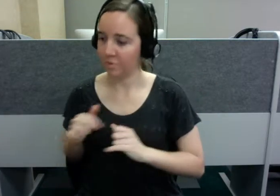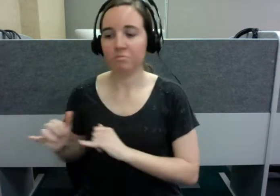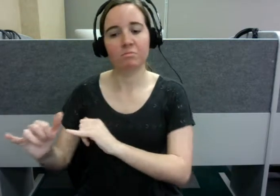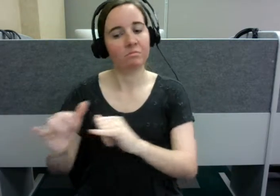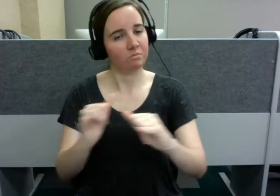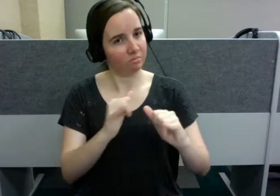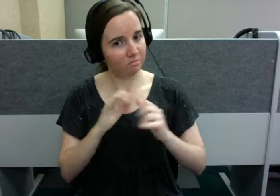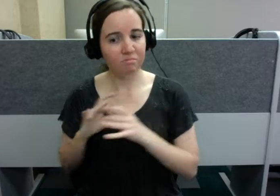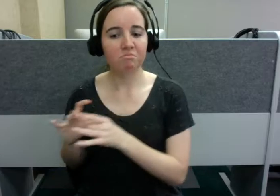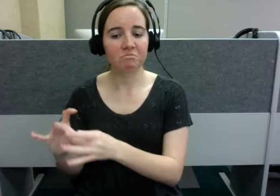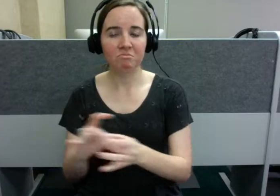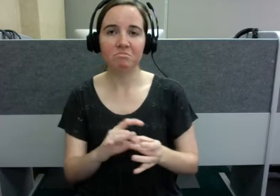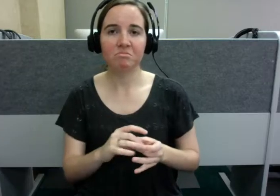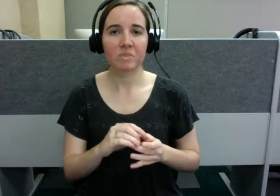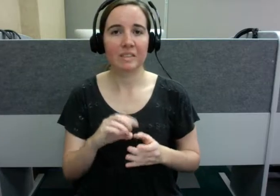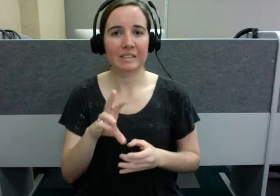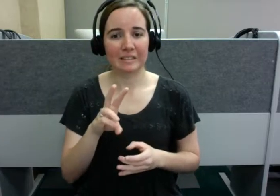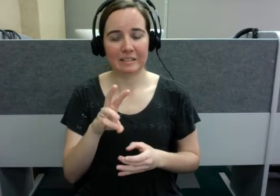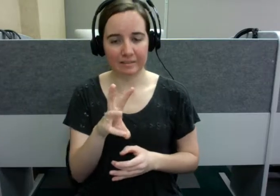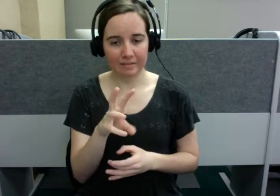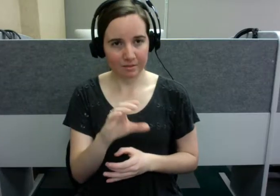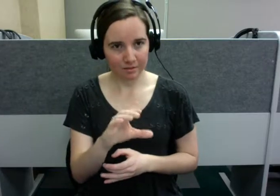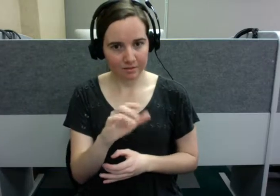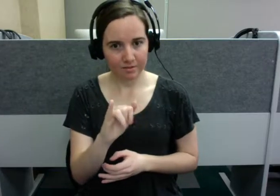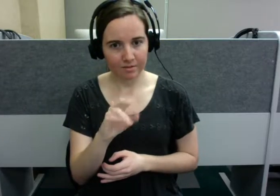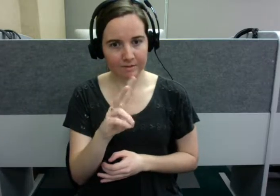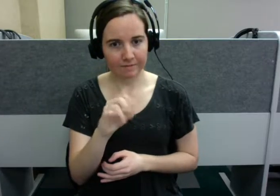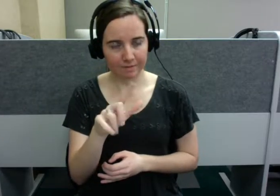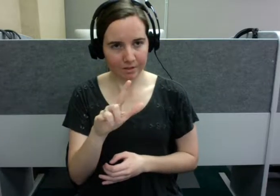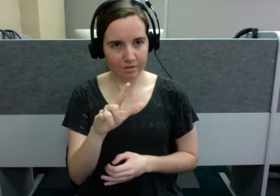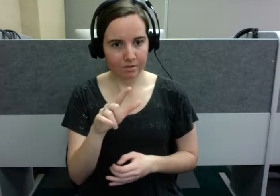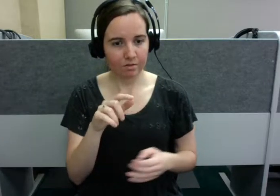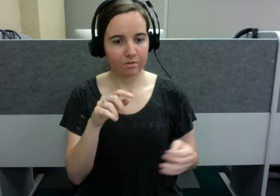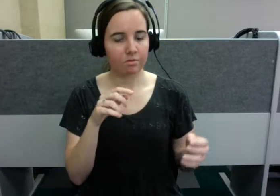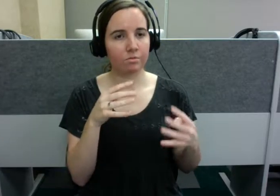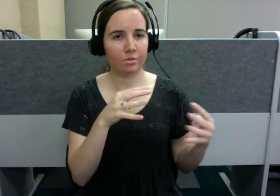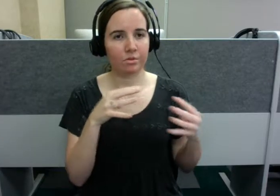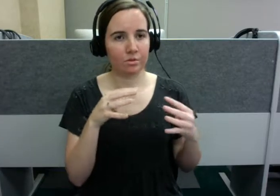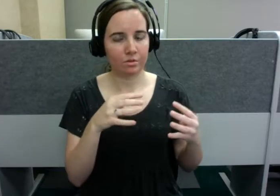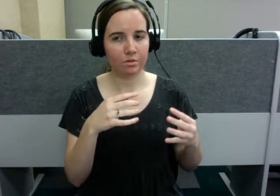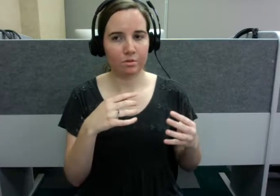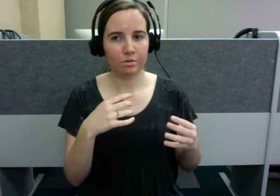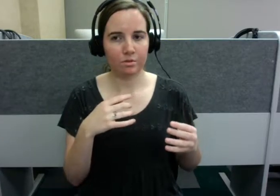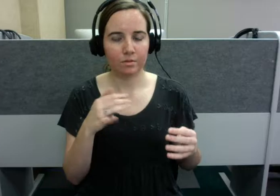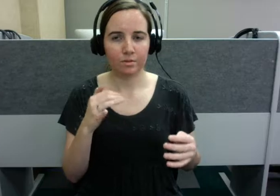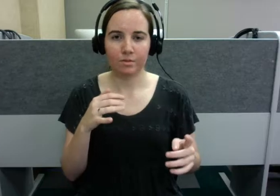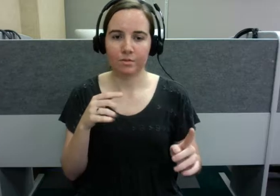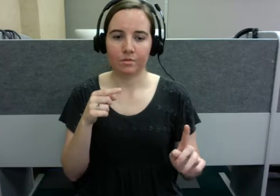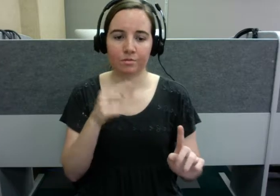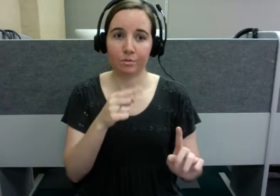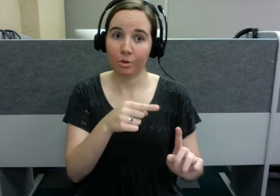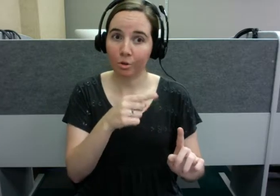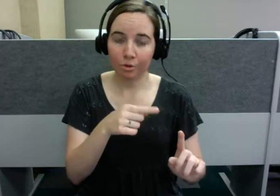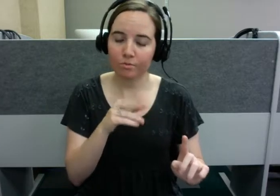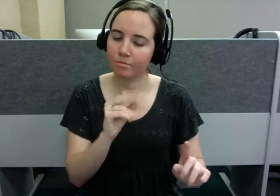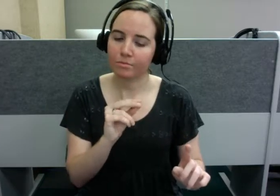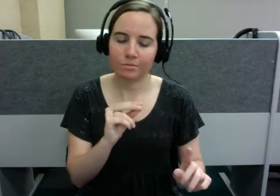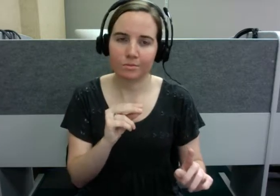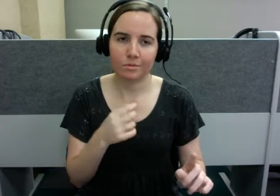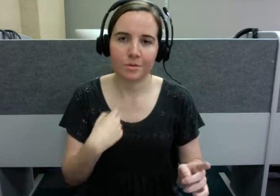civil war. It's a Cold War, really. We didn't set out to do it, and we didn't twist our mustache in